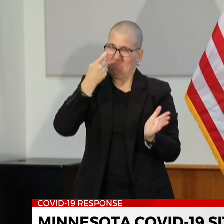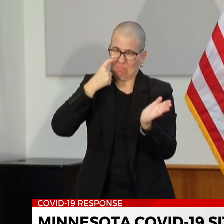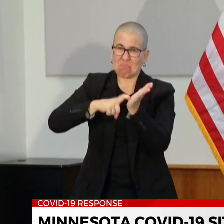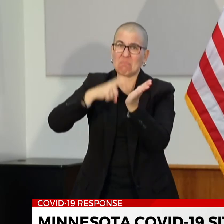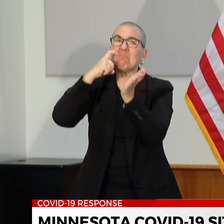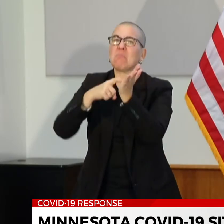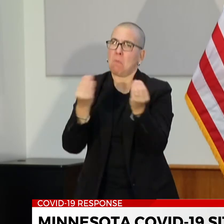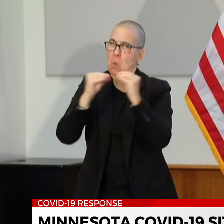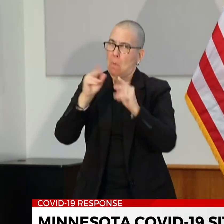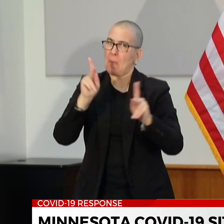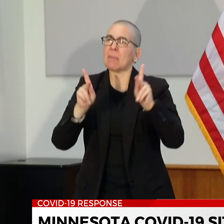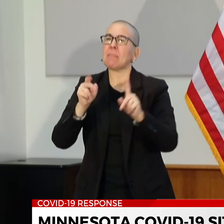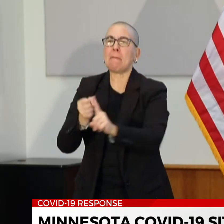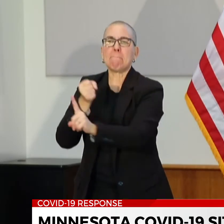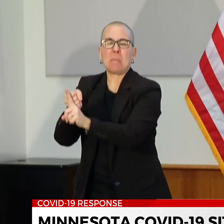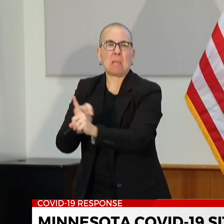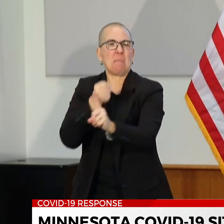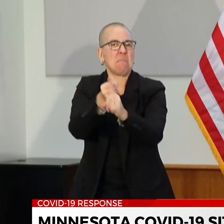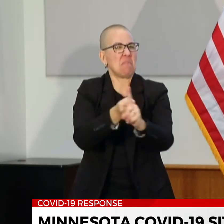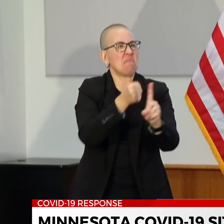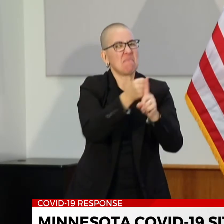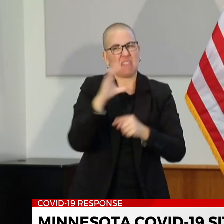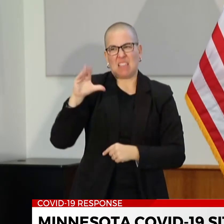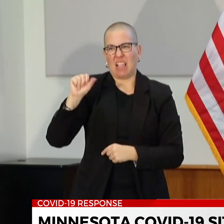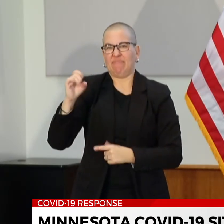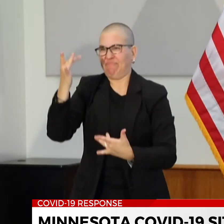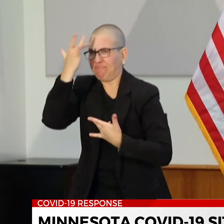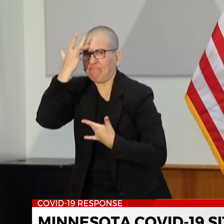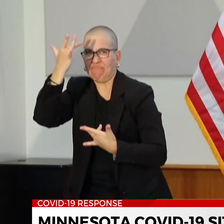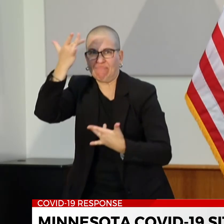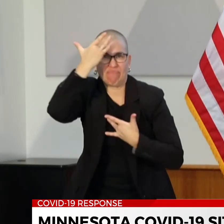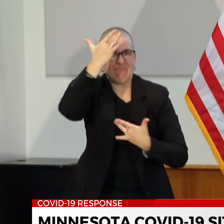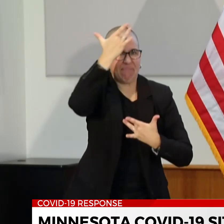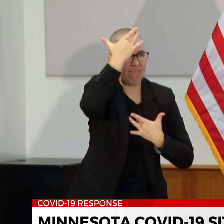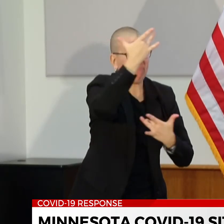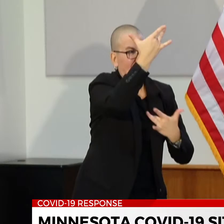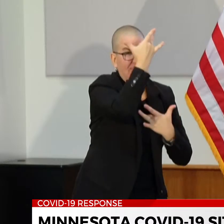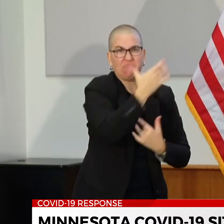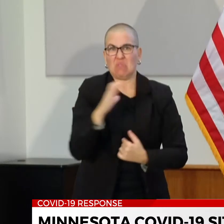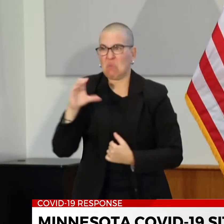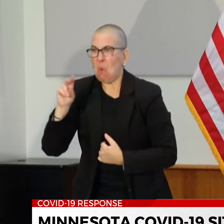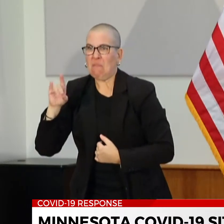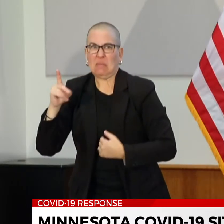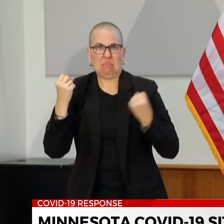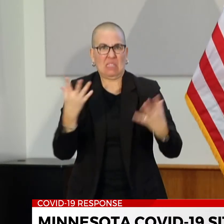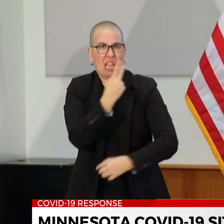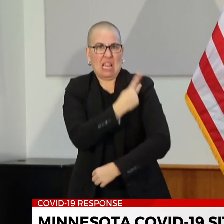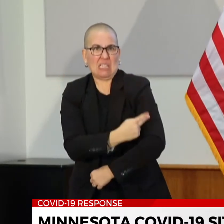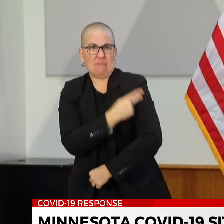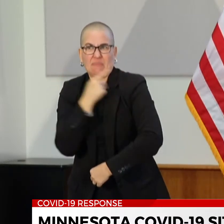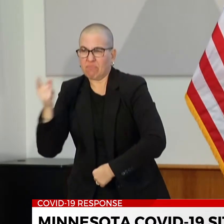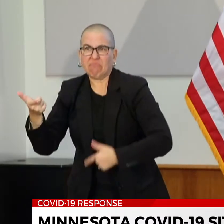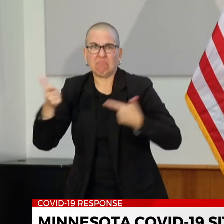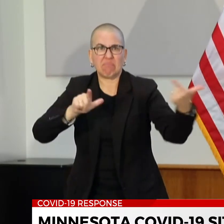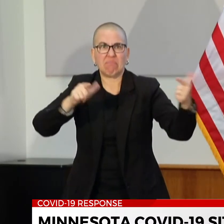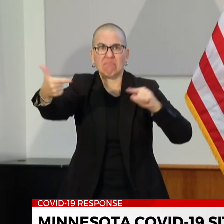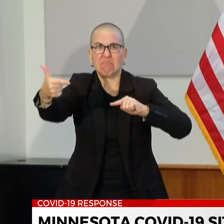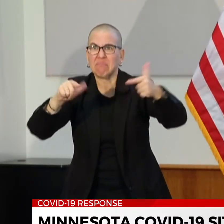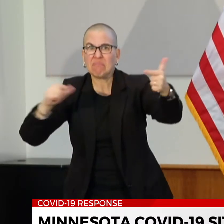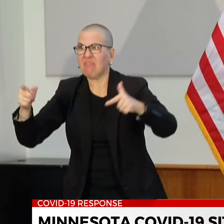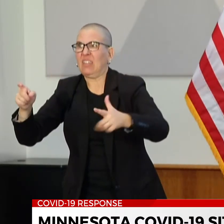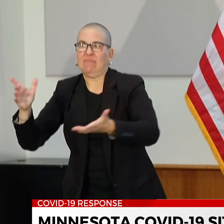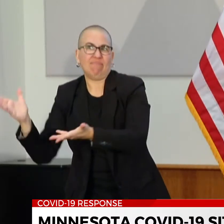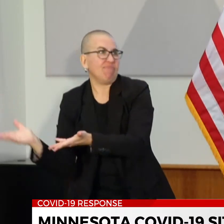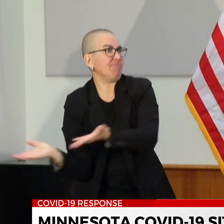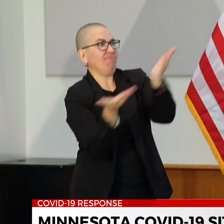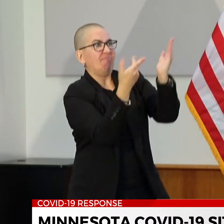importantly, serious resulting illness, as COVID patients are taking up an ever-increasing percentage of our available hospital beds. It's